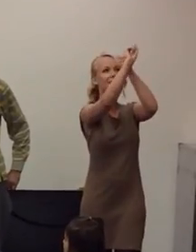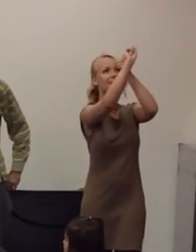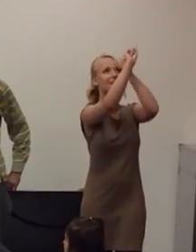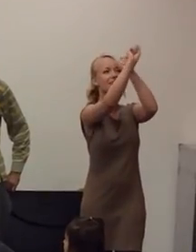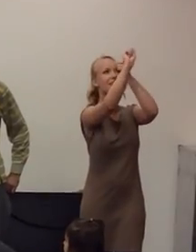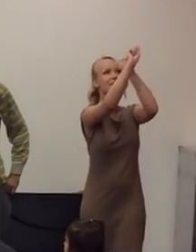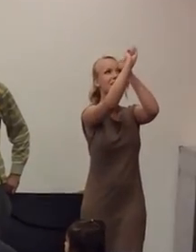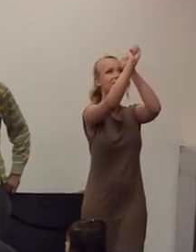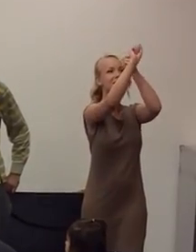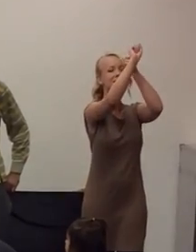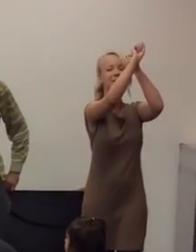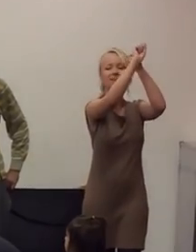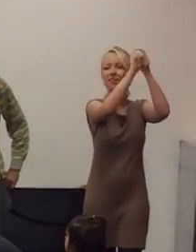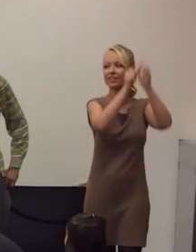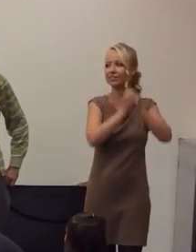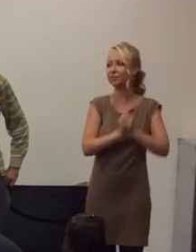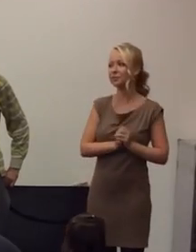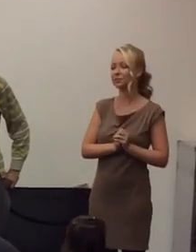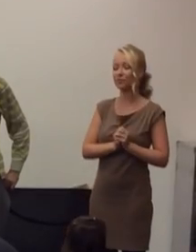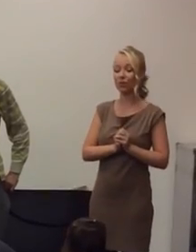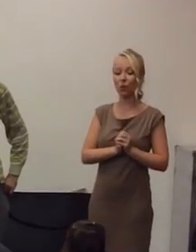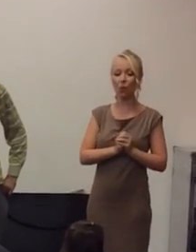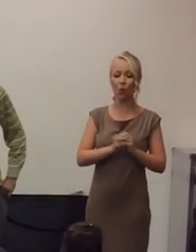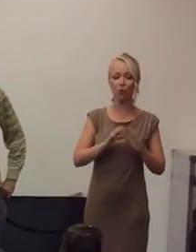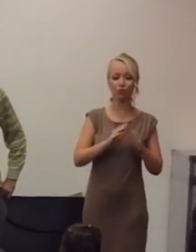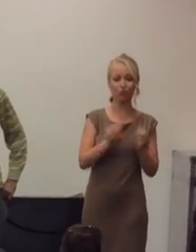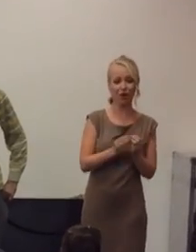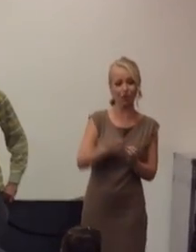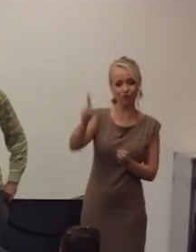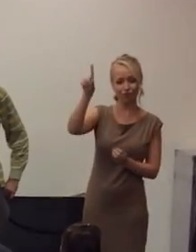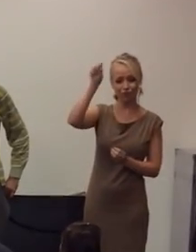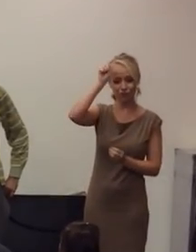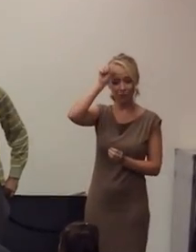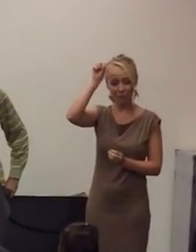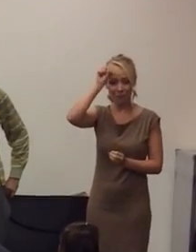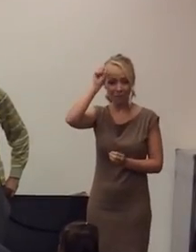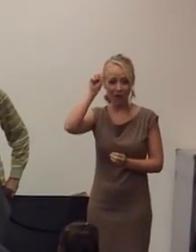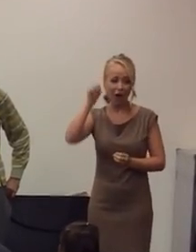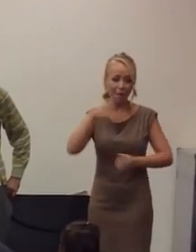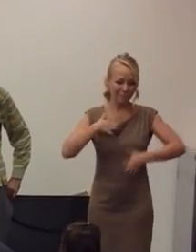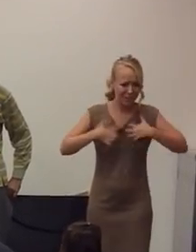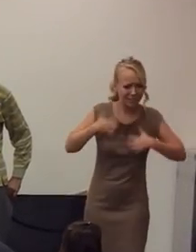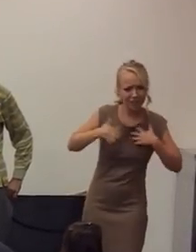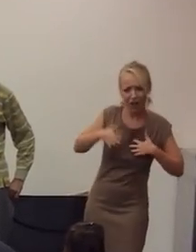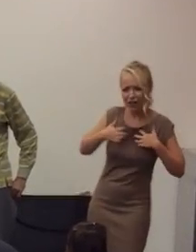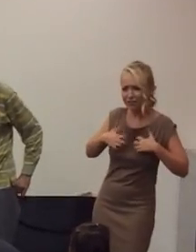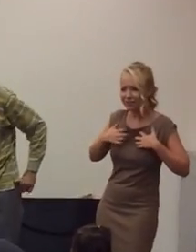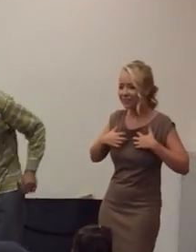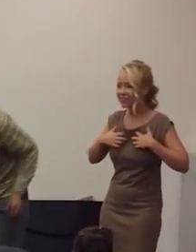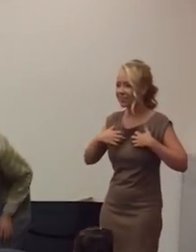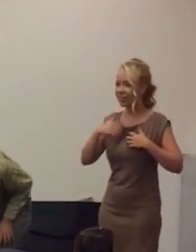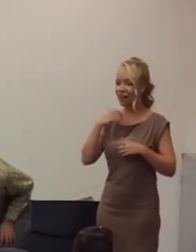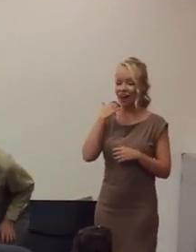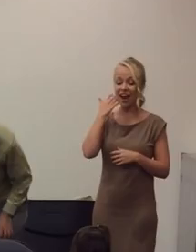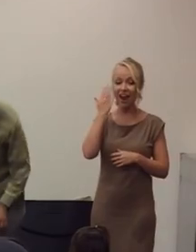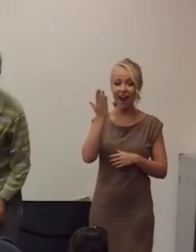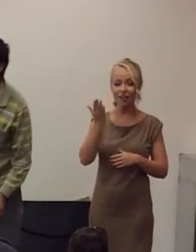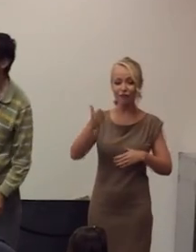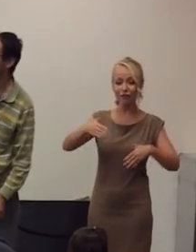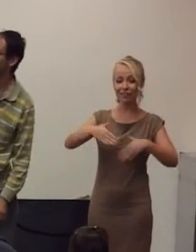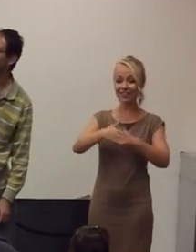stick to it like glue. And all the time remember and be excited